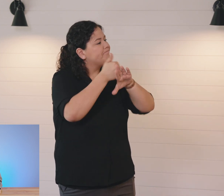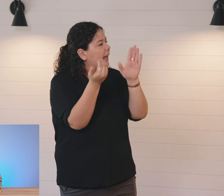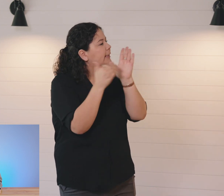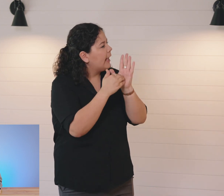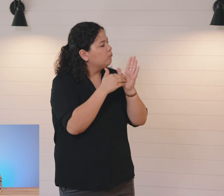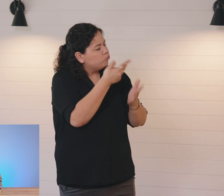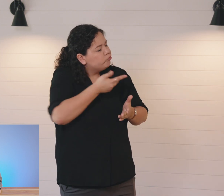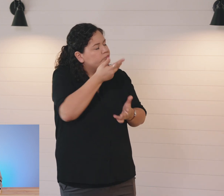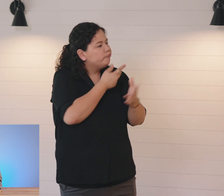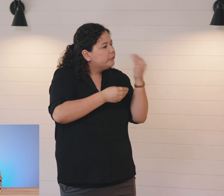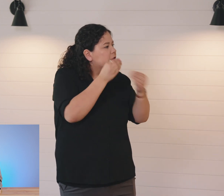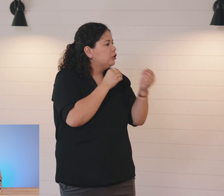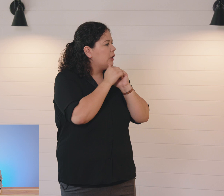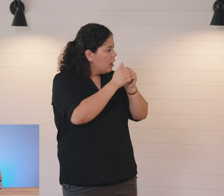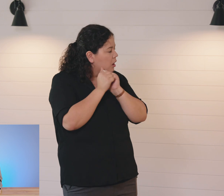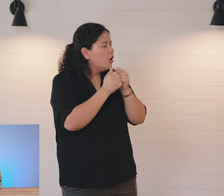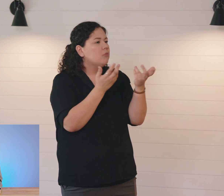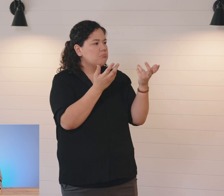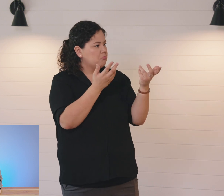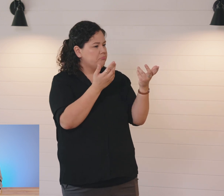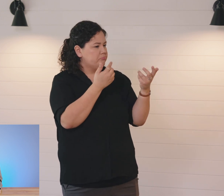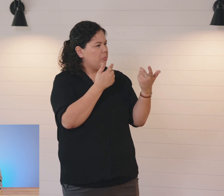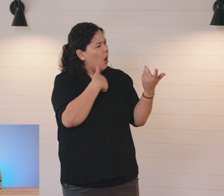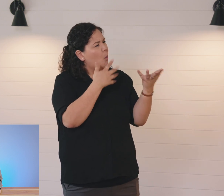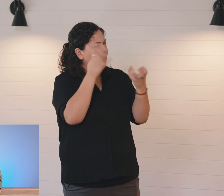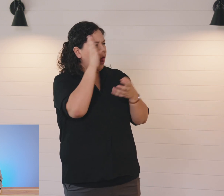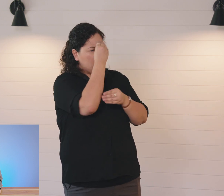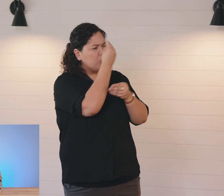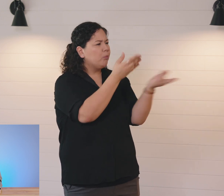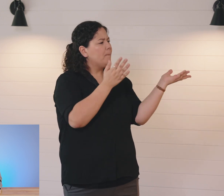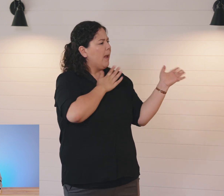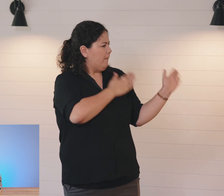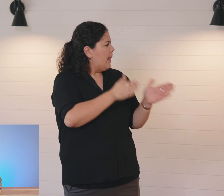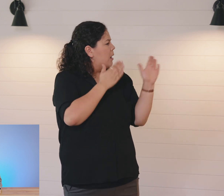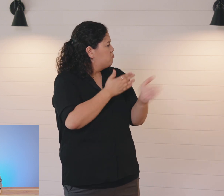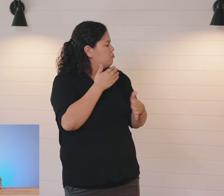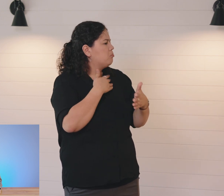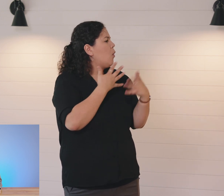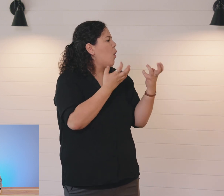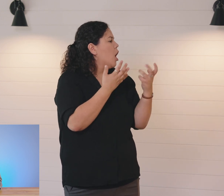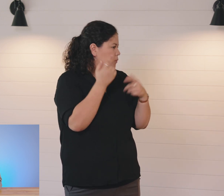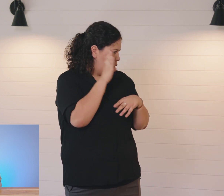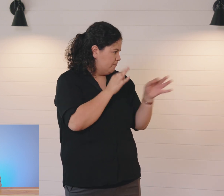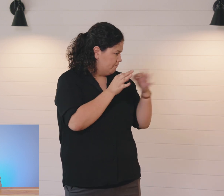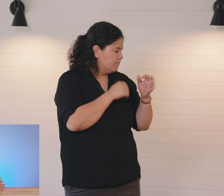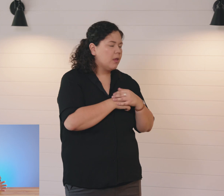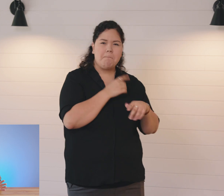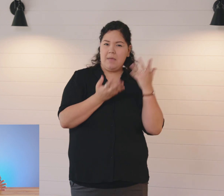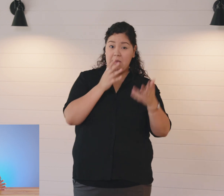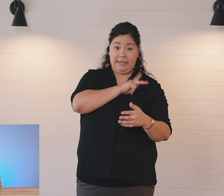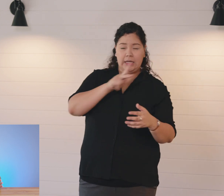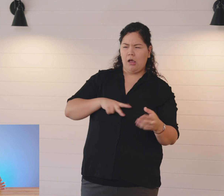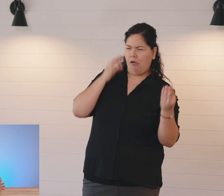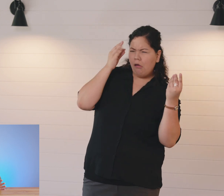back to another banquet with me and just the king and Haman, and I will tell you what it is that I want. Maybe he's